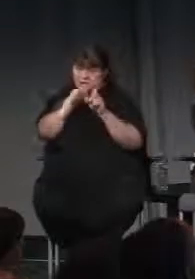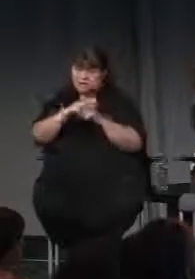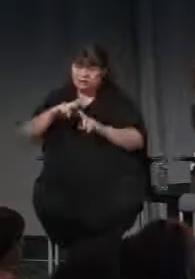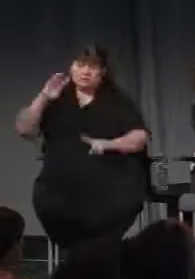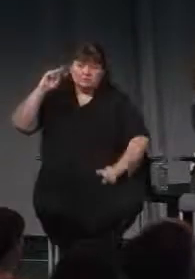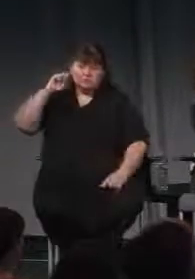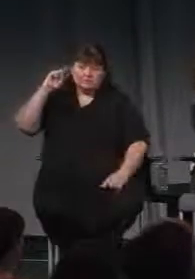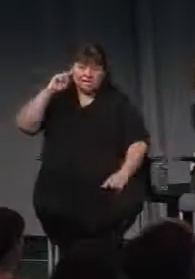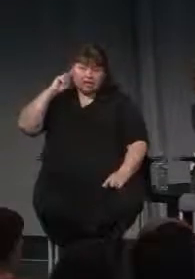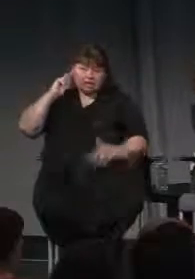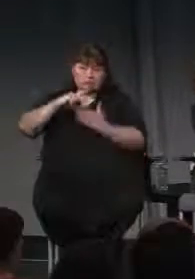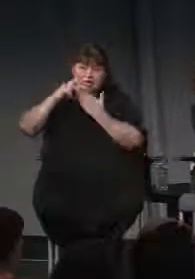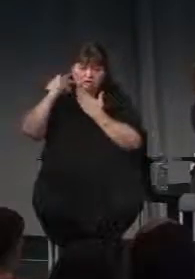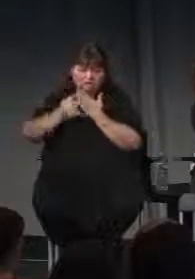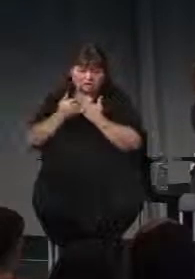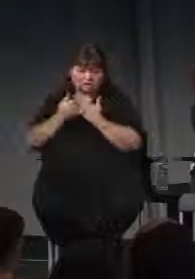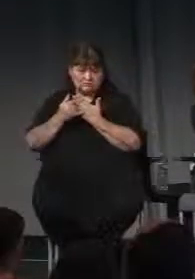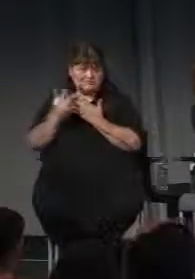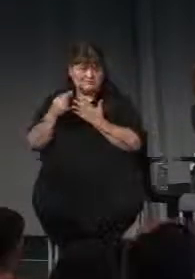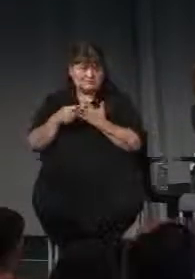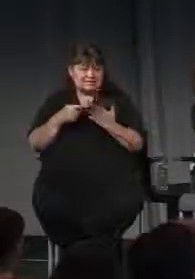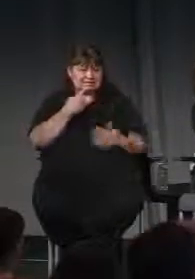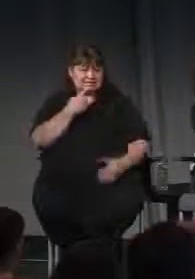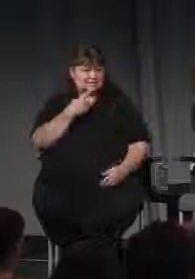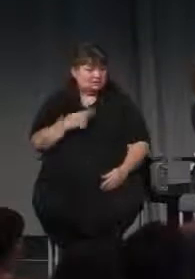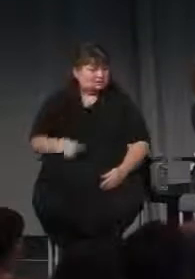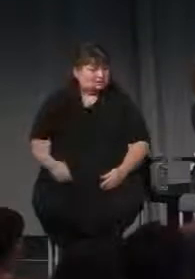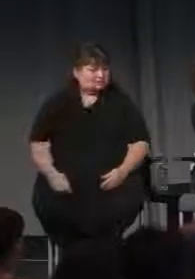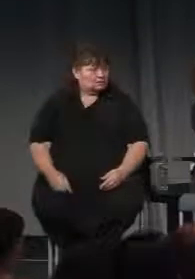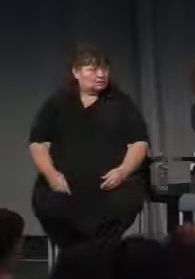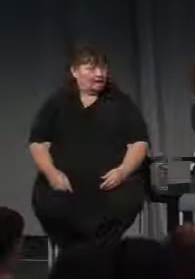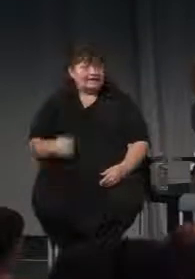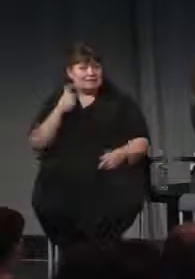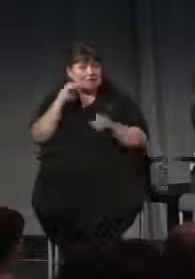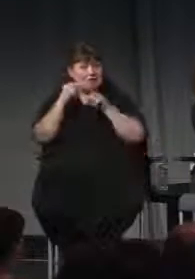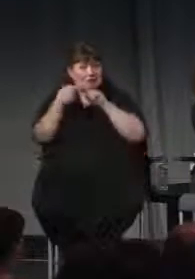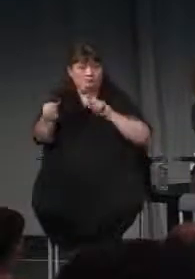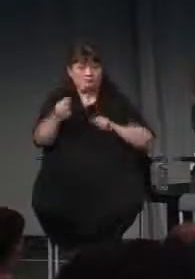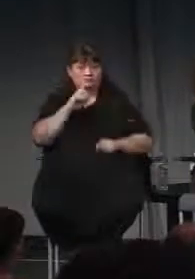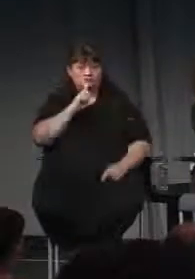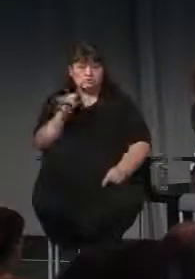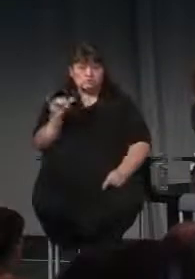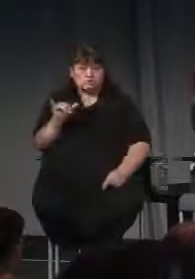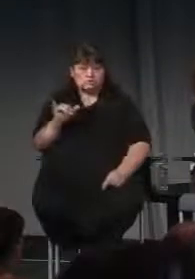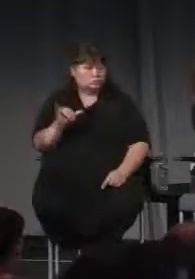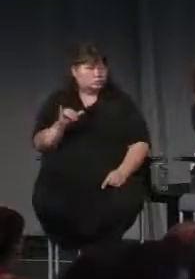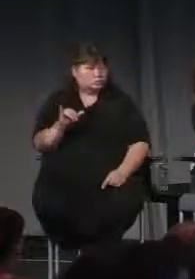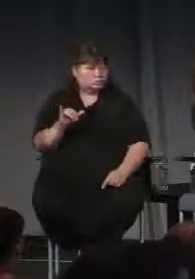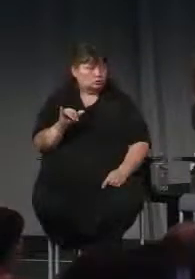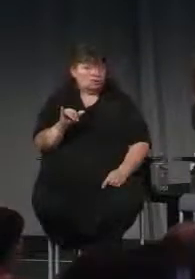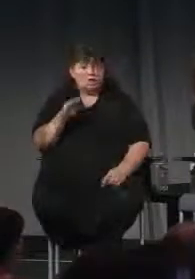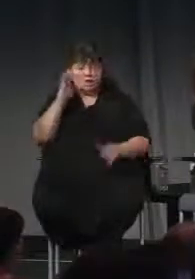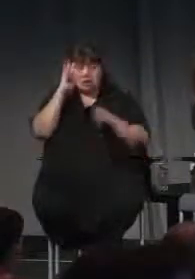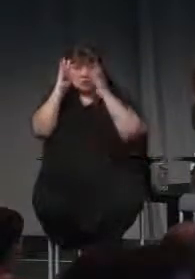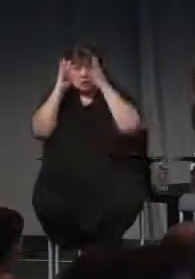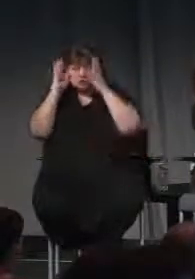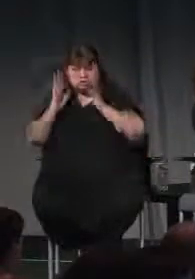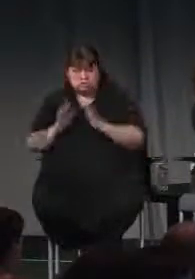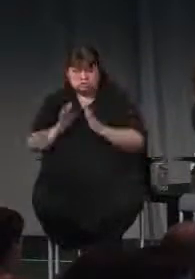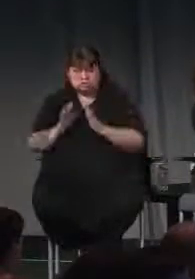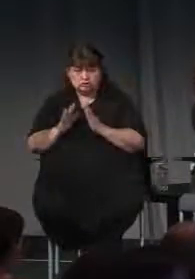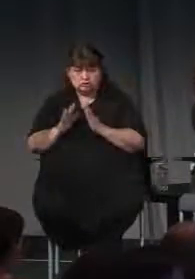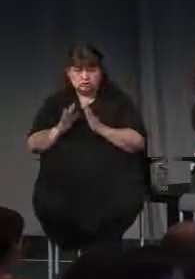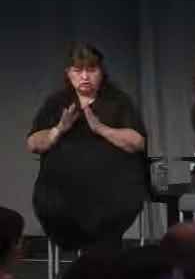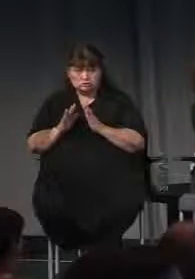I think that's the way in which he framed it. I think the opposite is also true, that composers